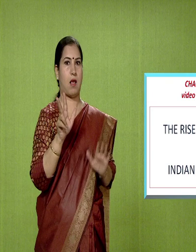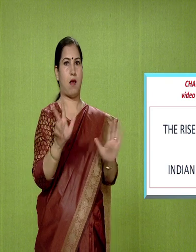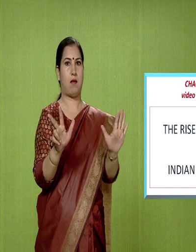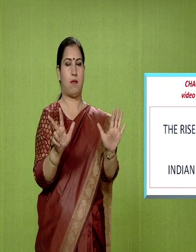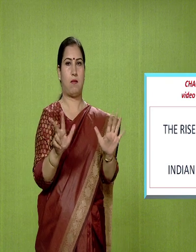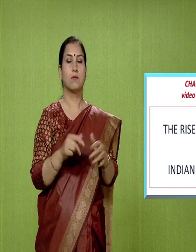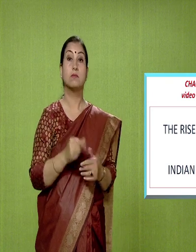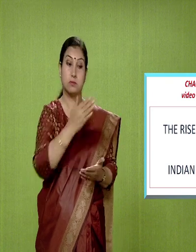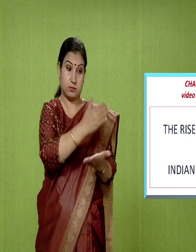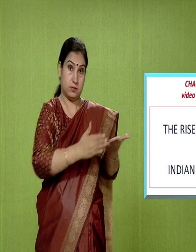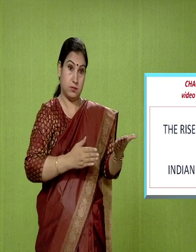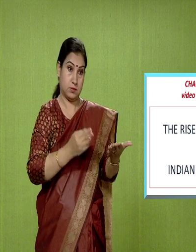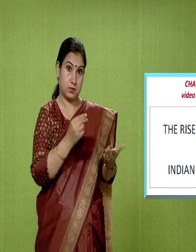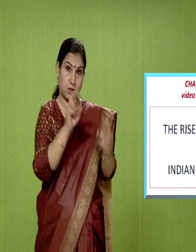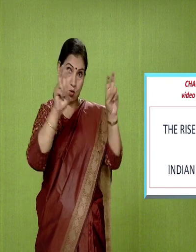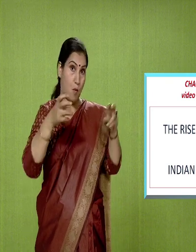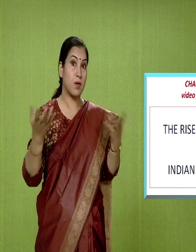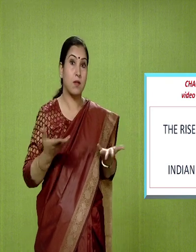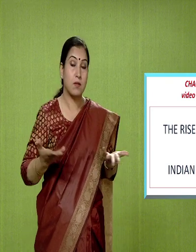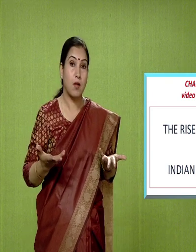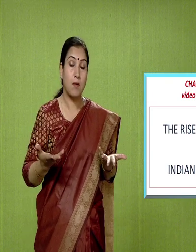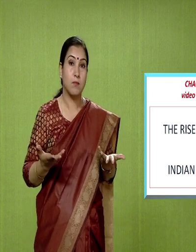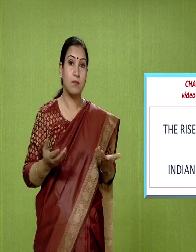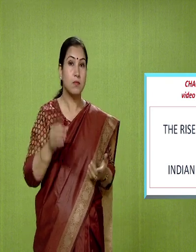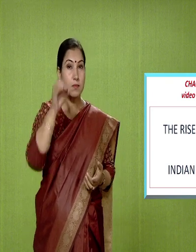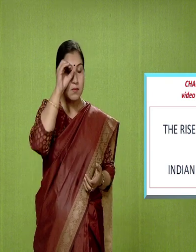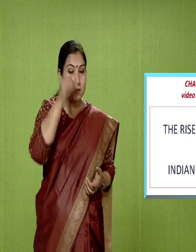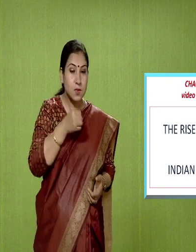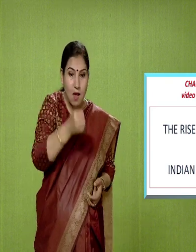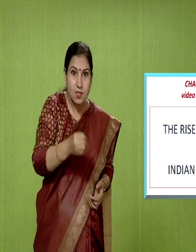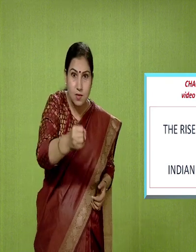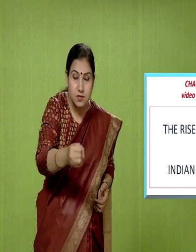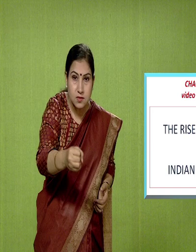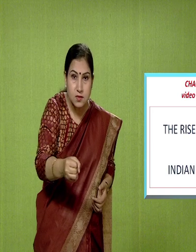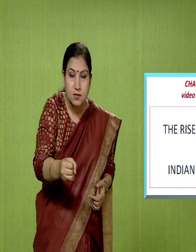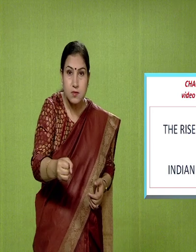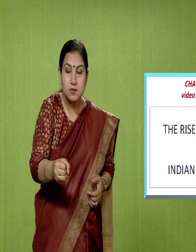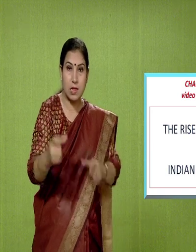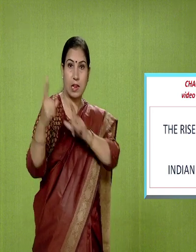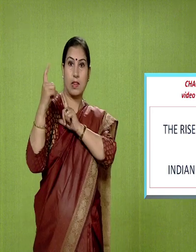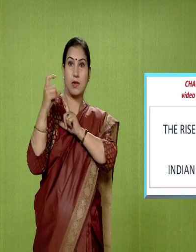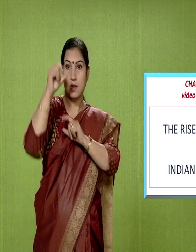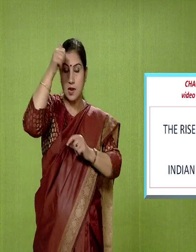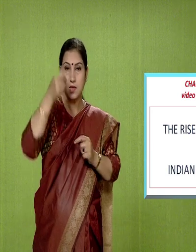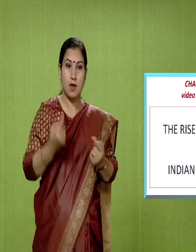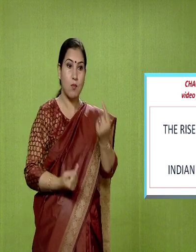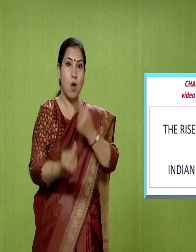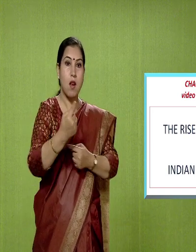This third part's topic name is The Rise of Gandhi in Indian Politics.